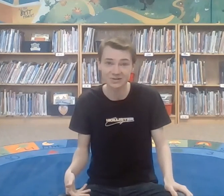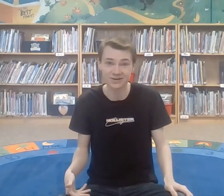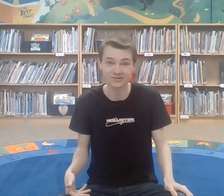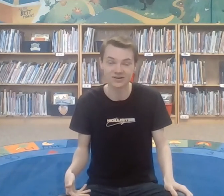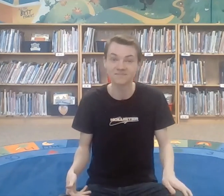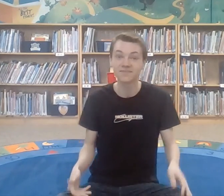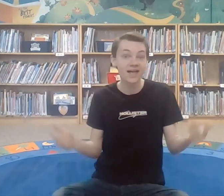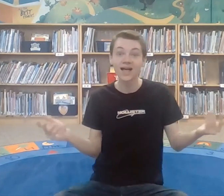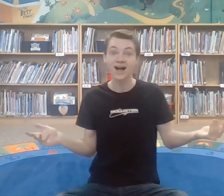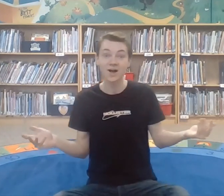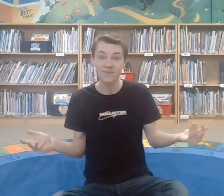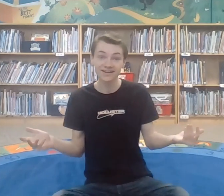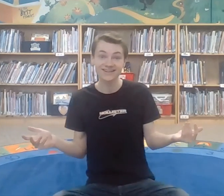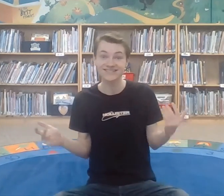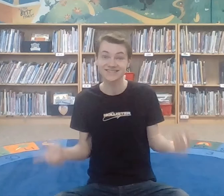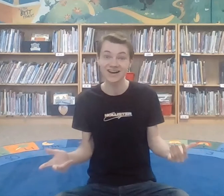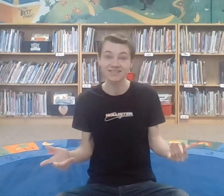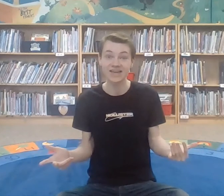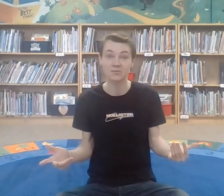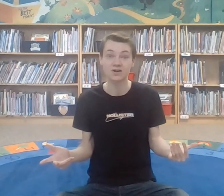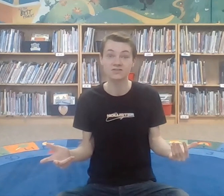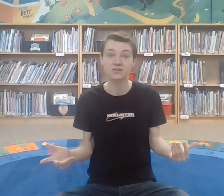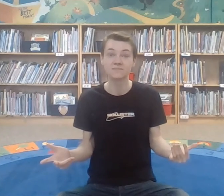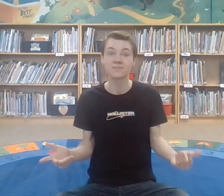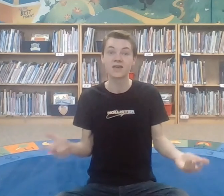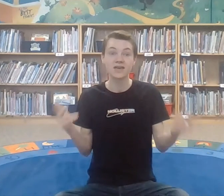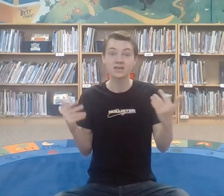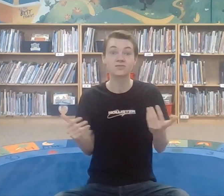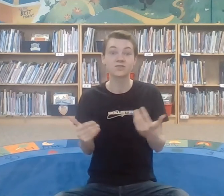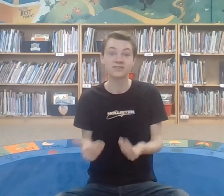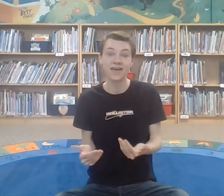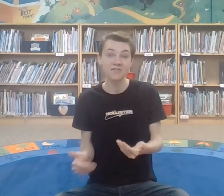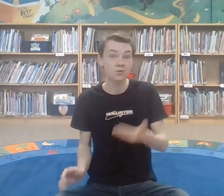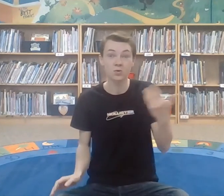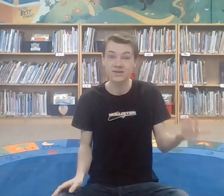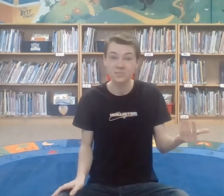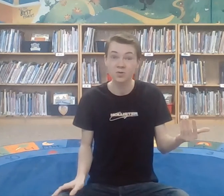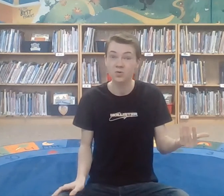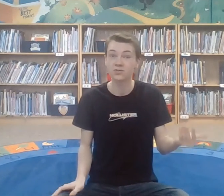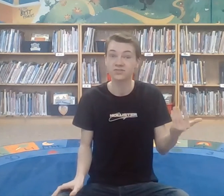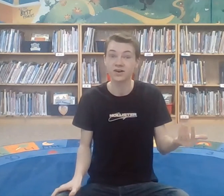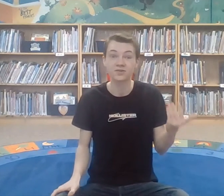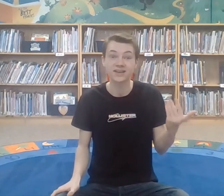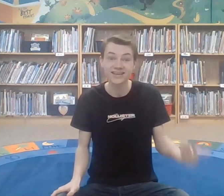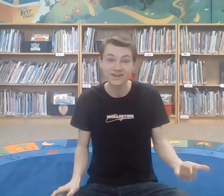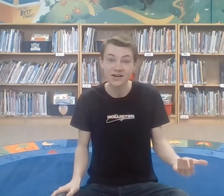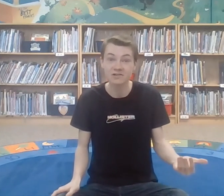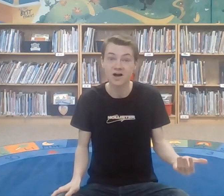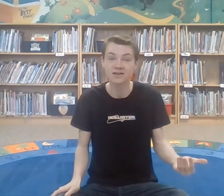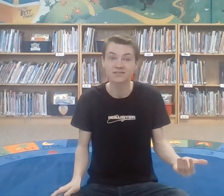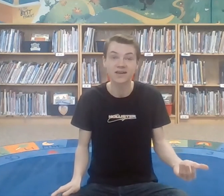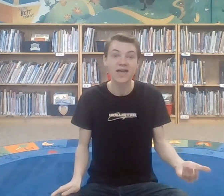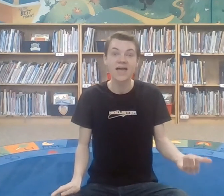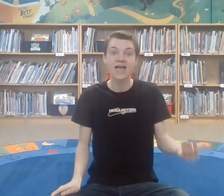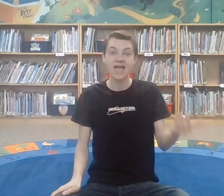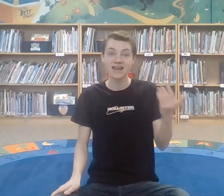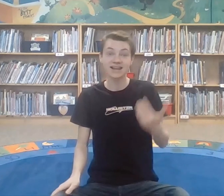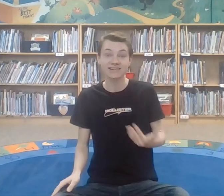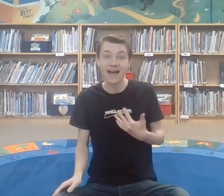Language? American Sign Language is for deaf or people who have suffered hearing loss, and it allows